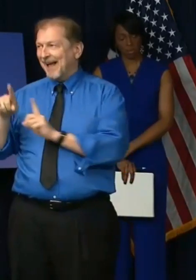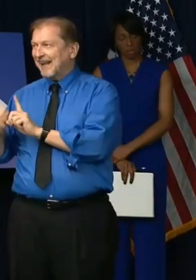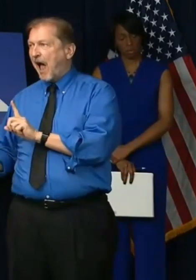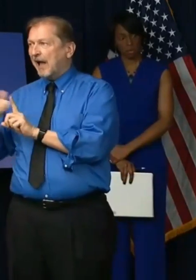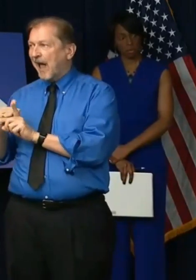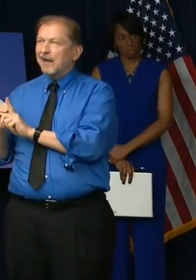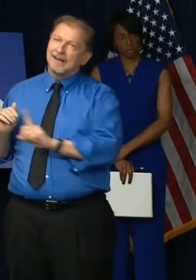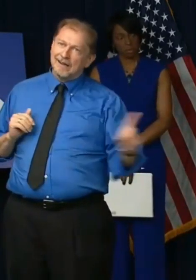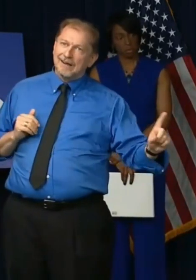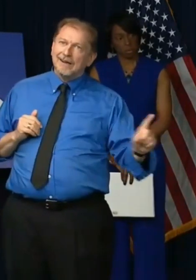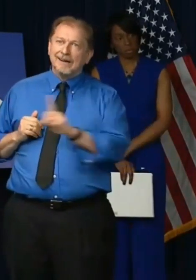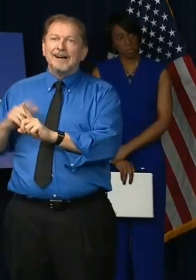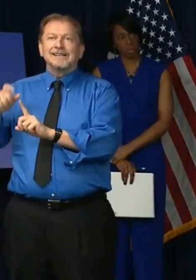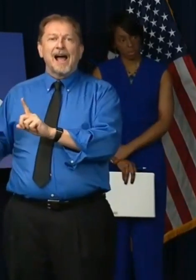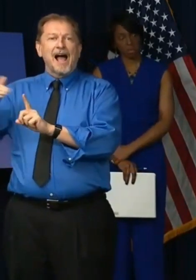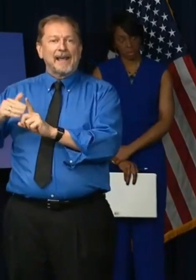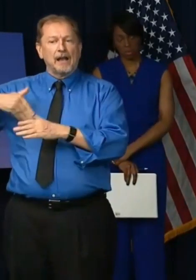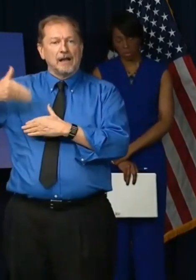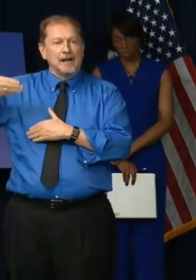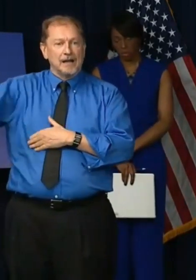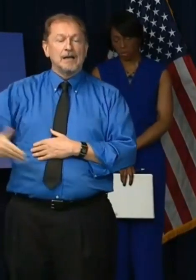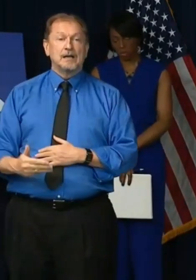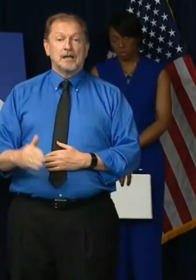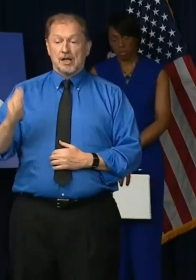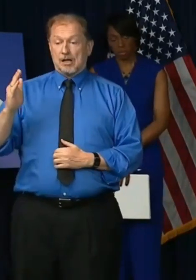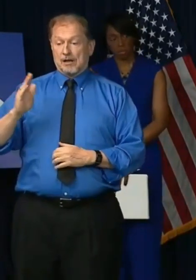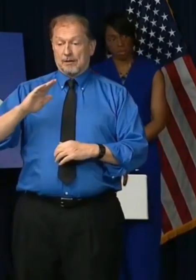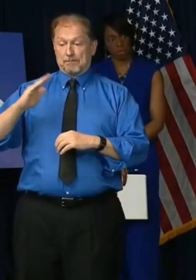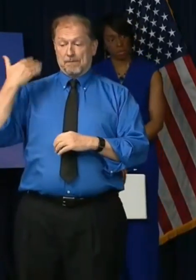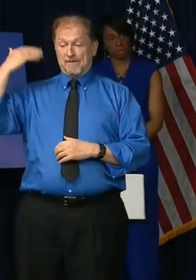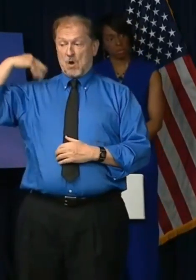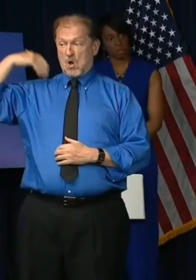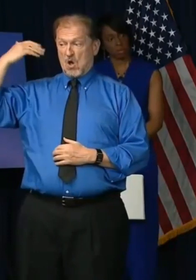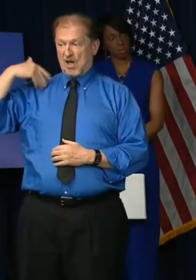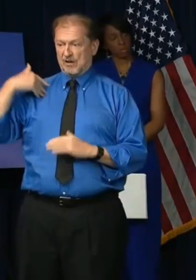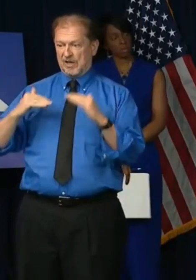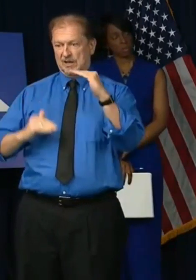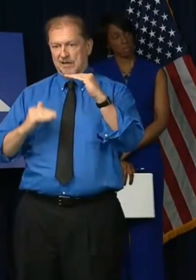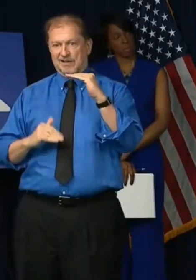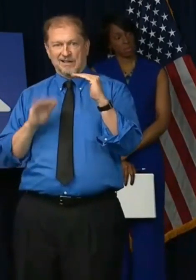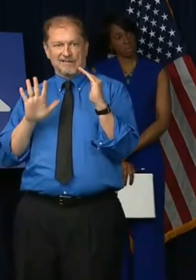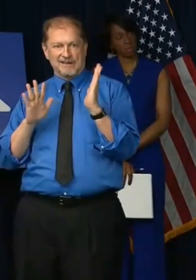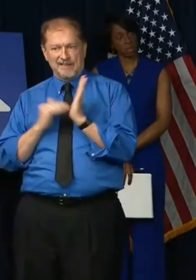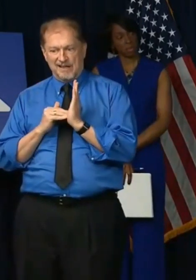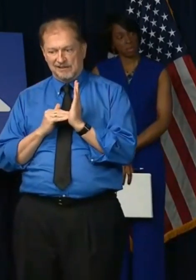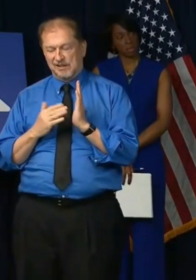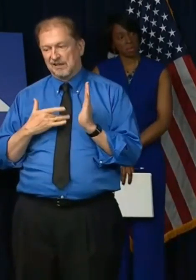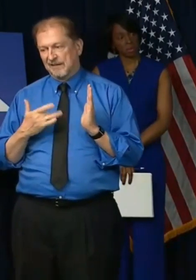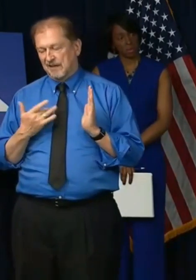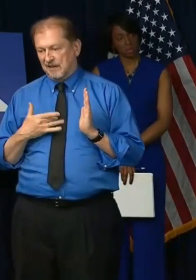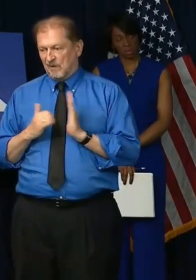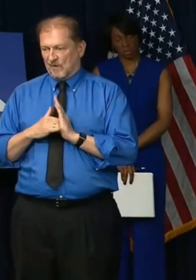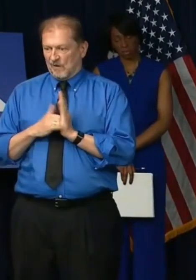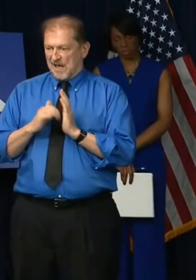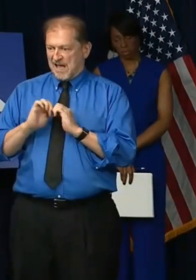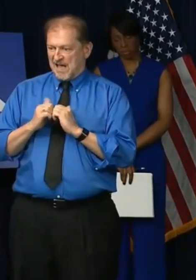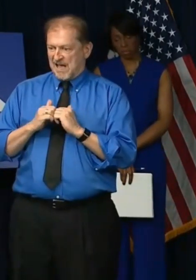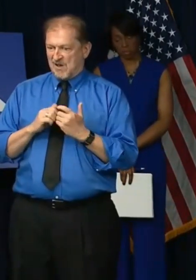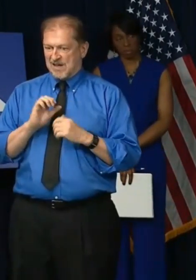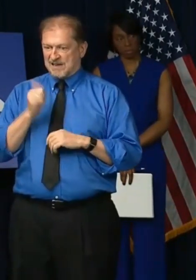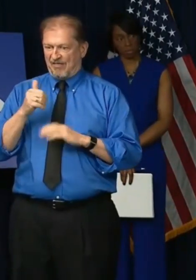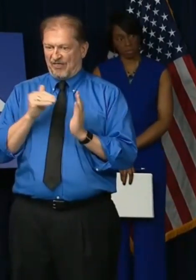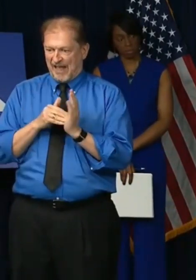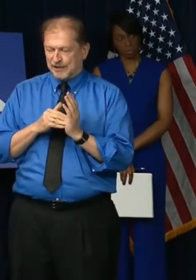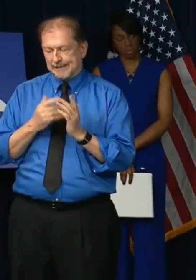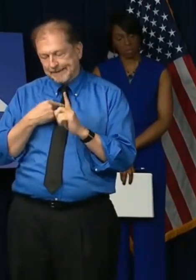goal. When we set it, I think we were below 5,000, and it seemed, frankly, as if it was a real stretch for us to get there. Now